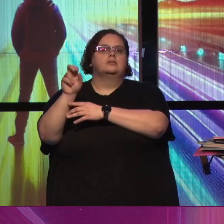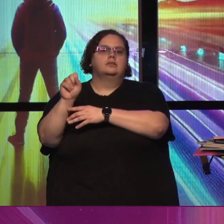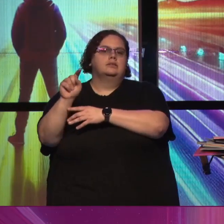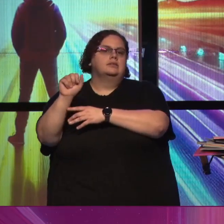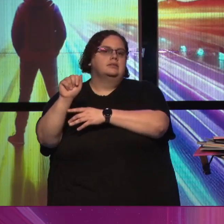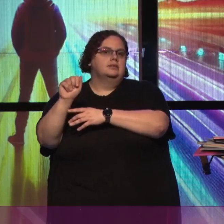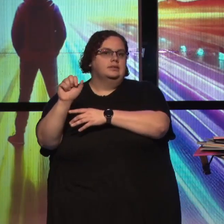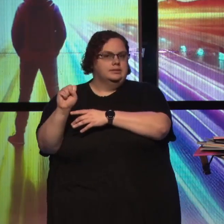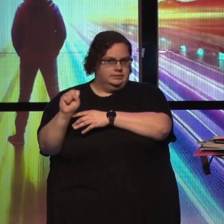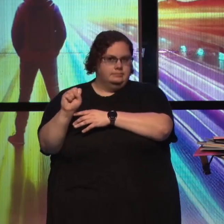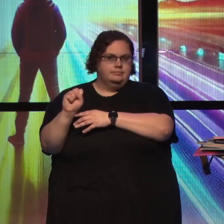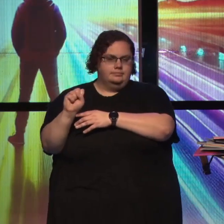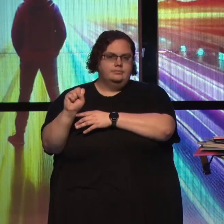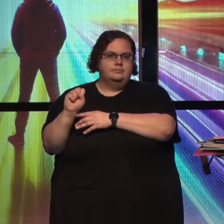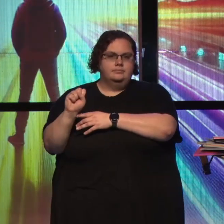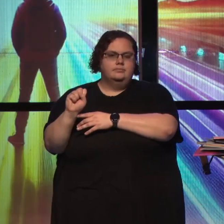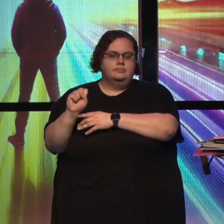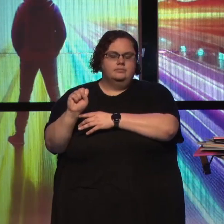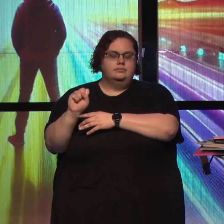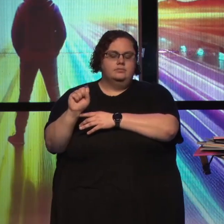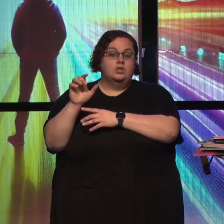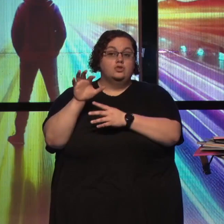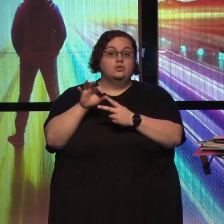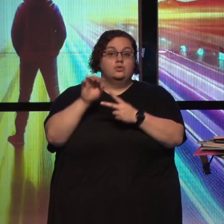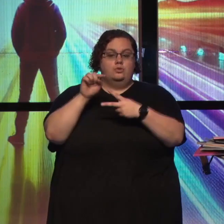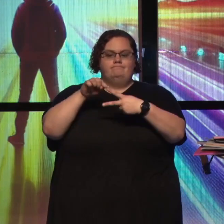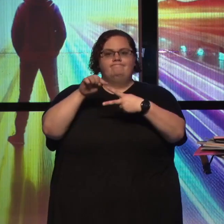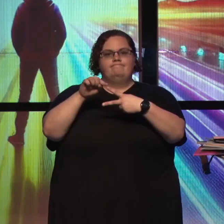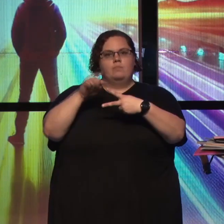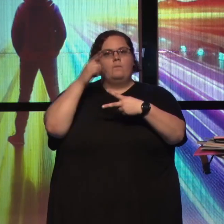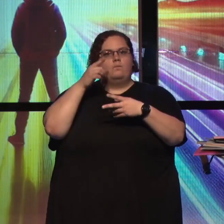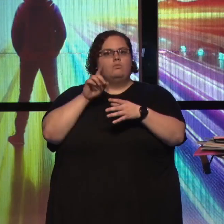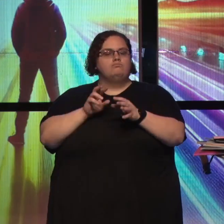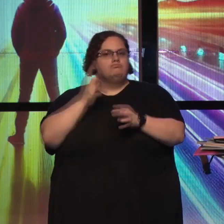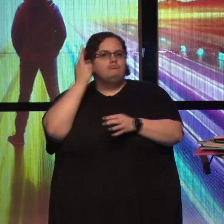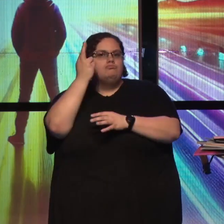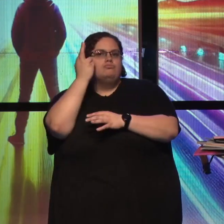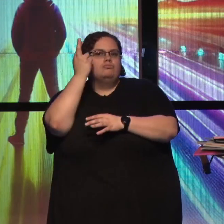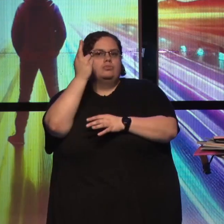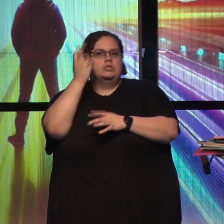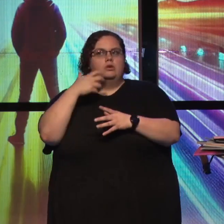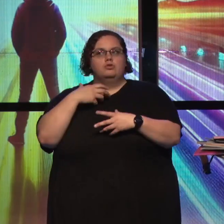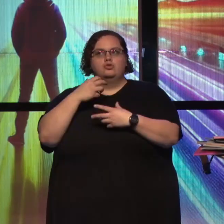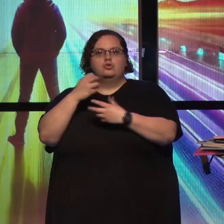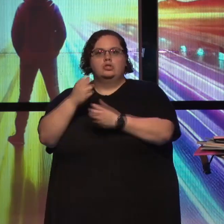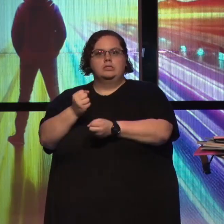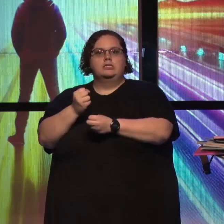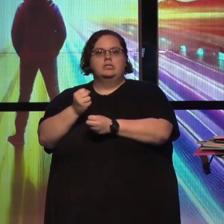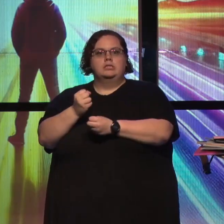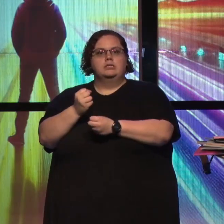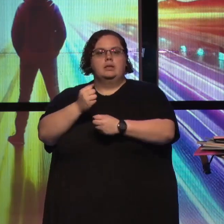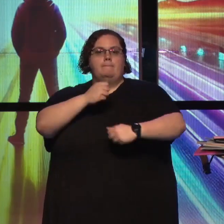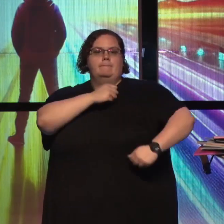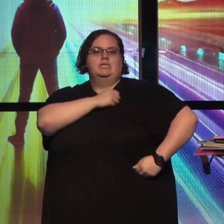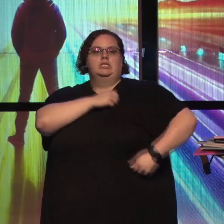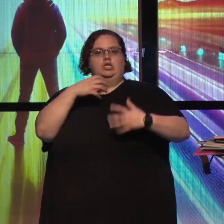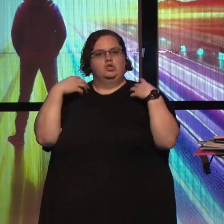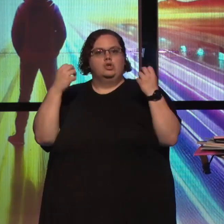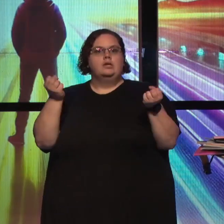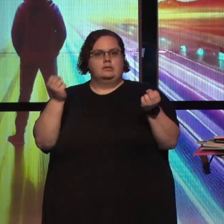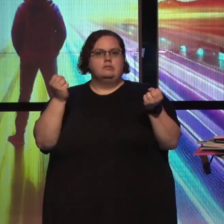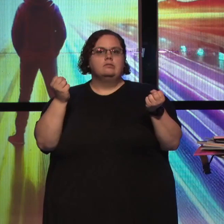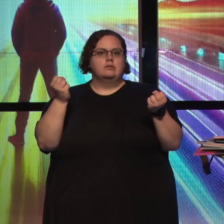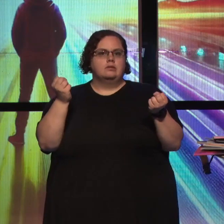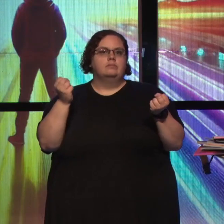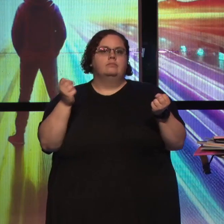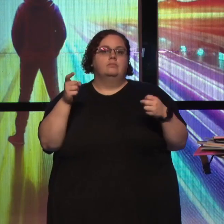a reason. They were putting their trust in military strength. Military might was the way of peace. The Pax Romana was upheld